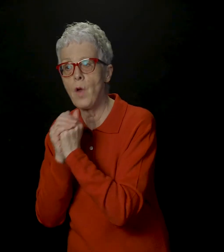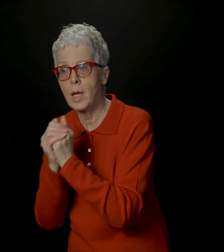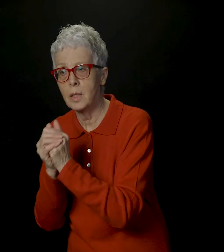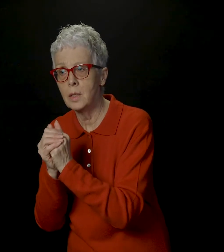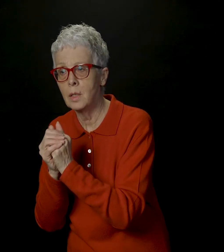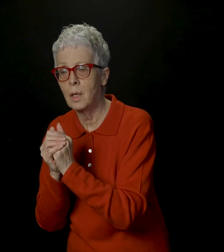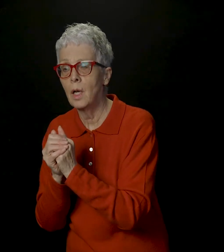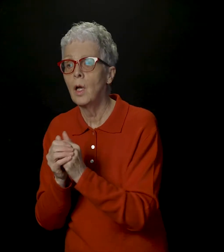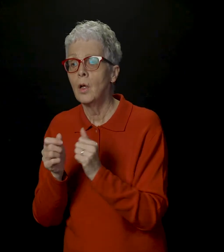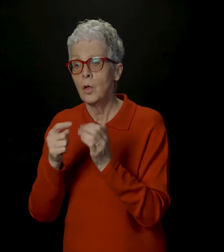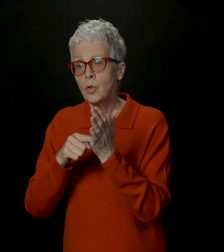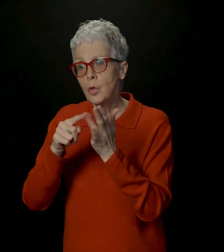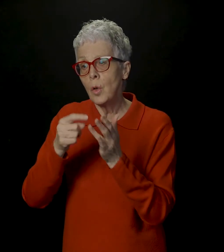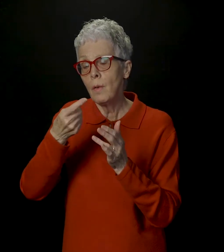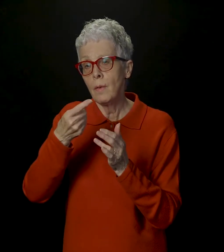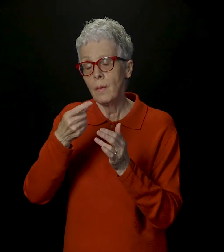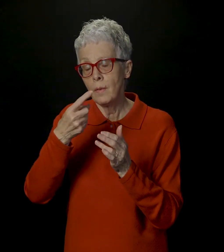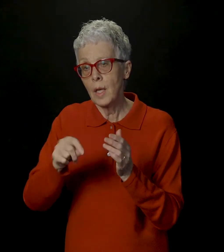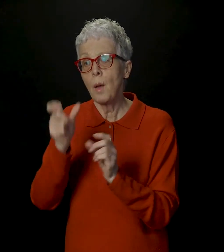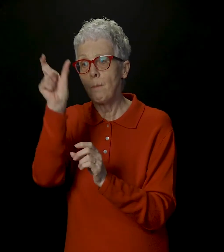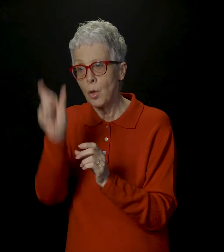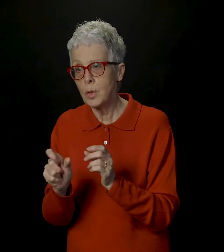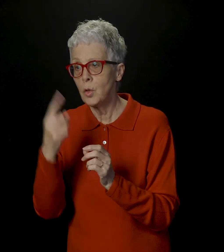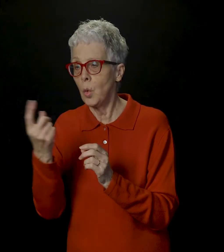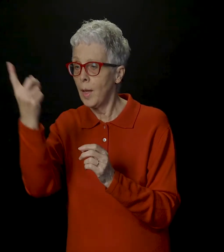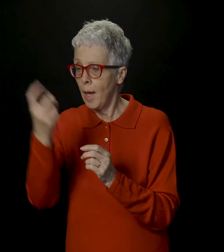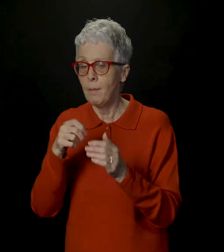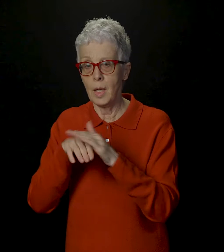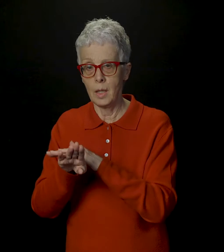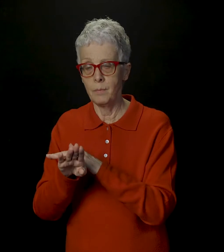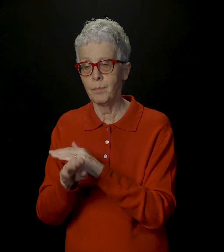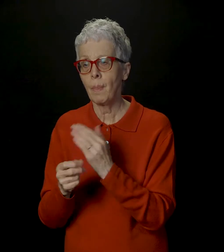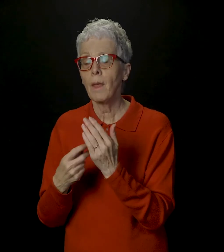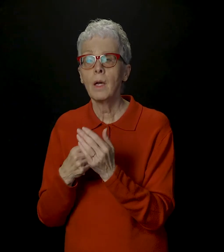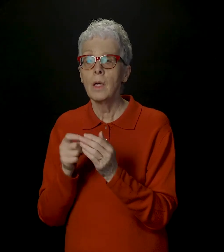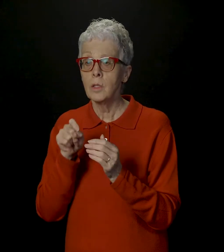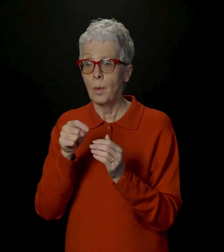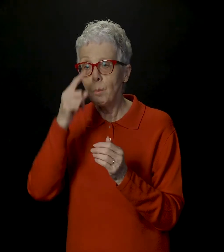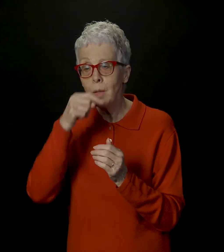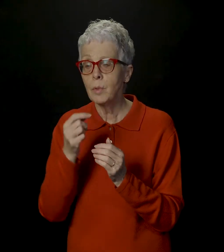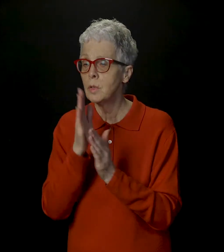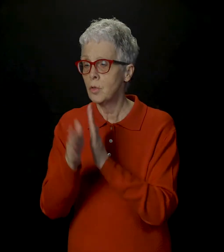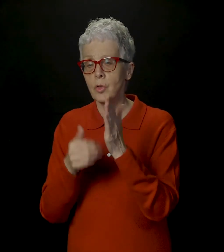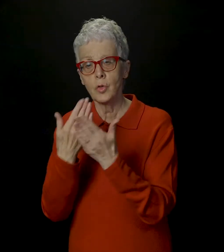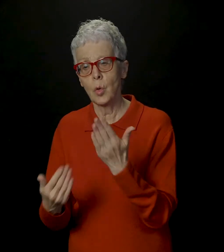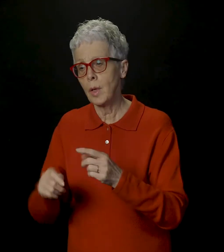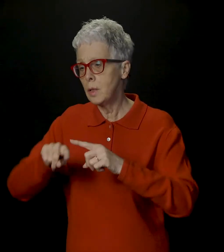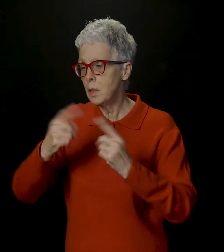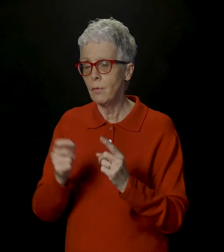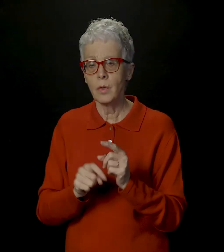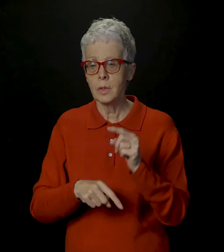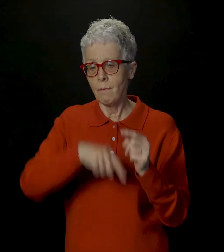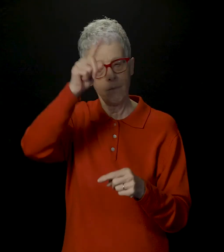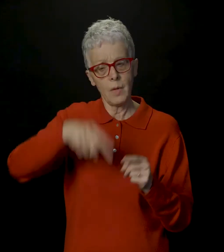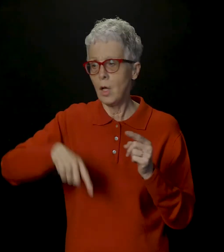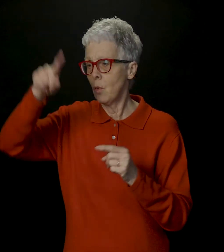the story Of the person Who comes into The program And those stories Are as varied As human beings Are Both the mentors Or